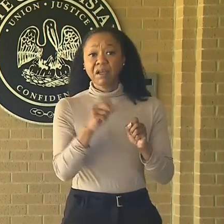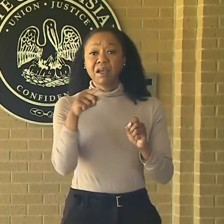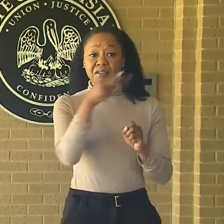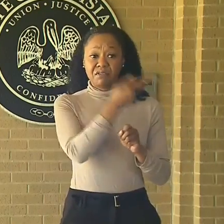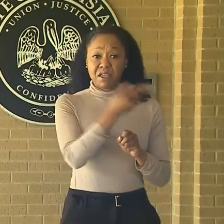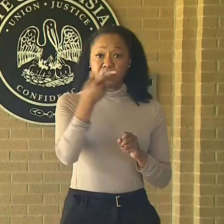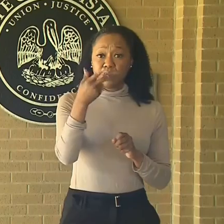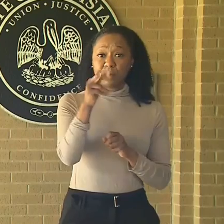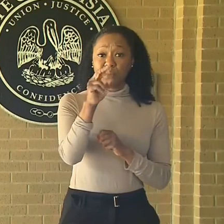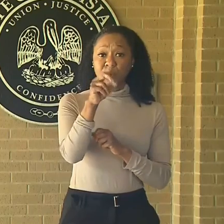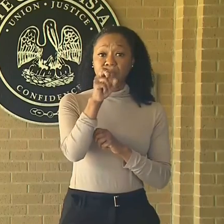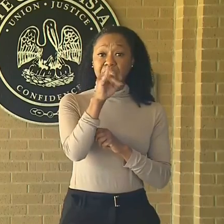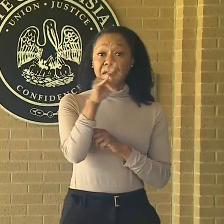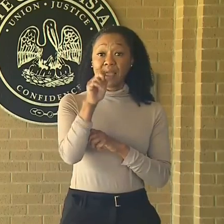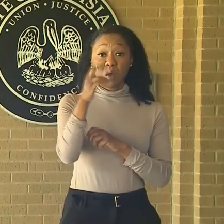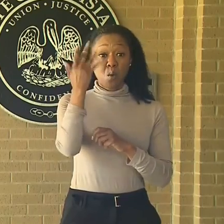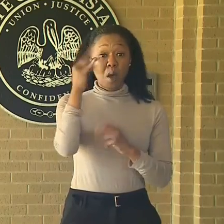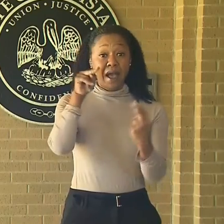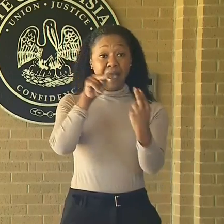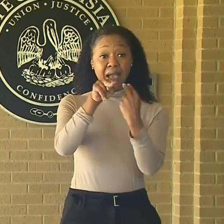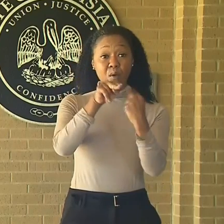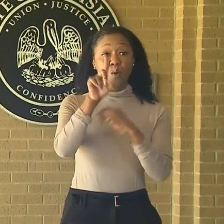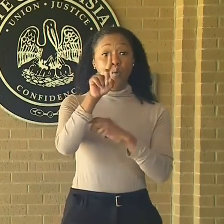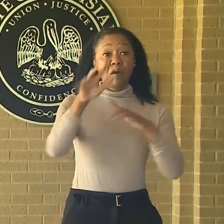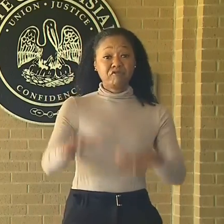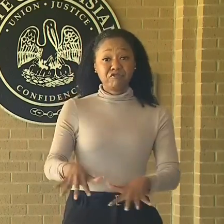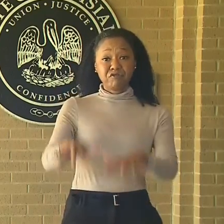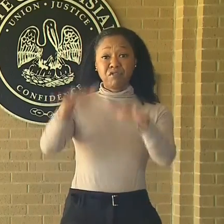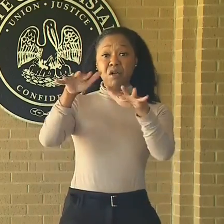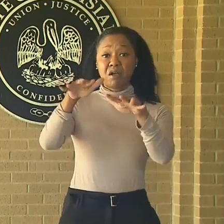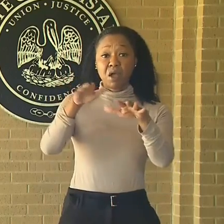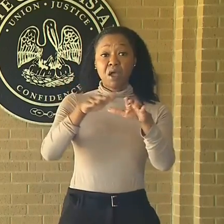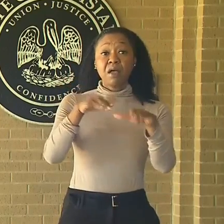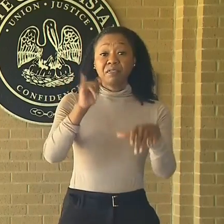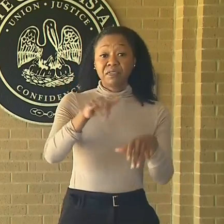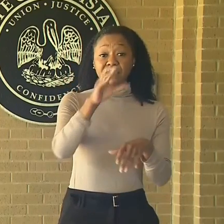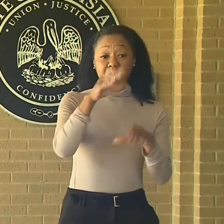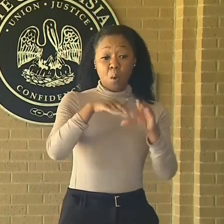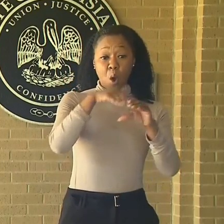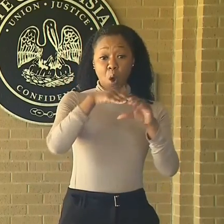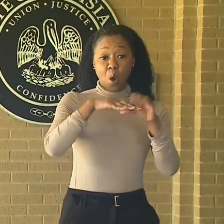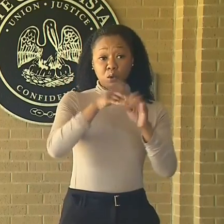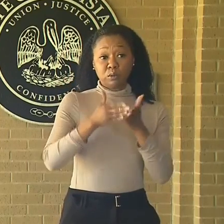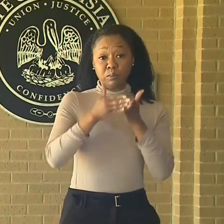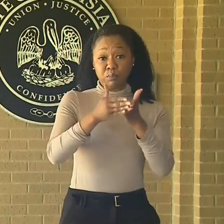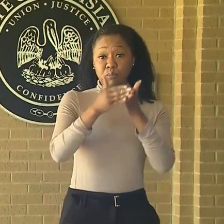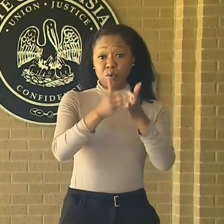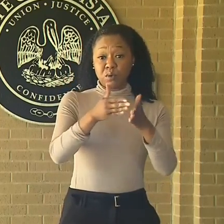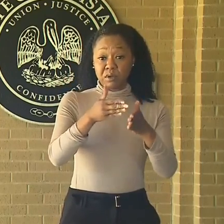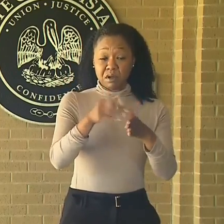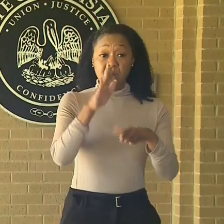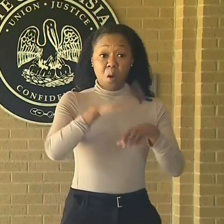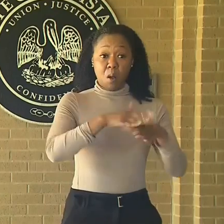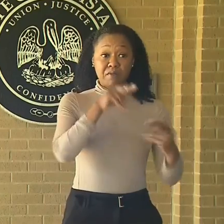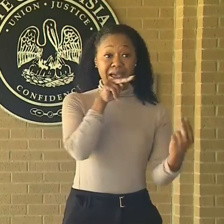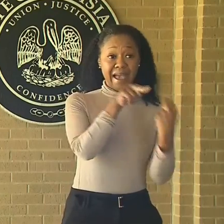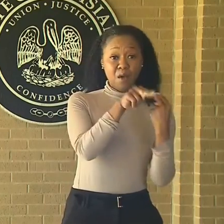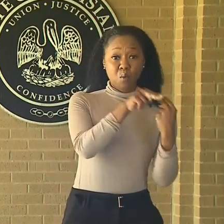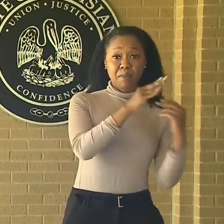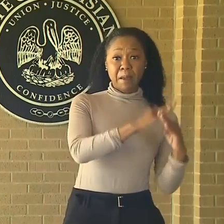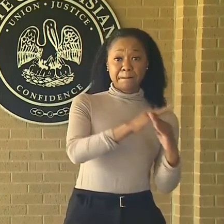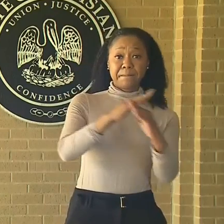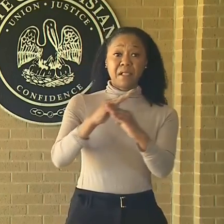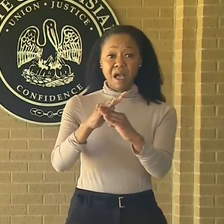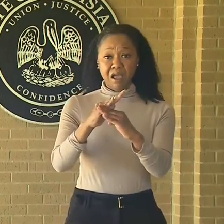because Highway 1 was flooded. There was an oyster vessel that was actually on the interstate, on the highway, that was